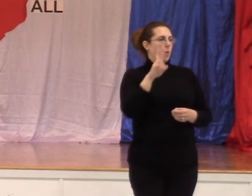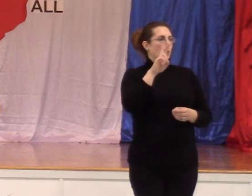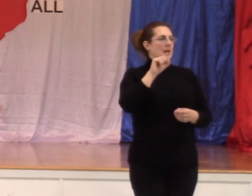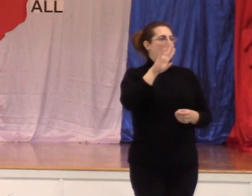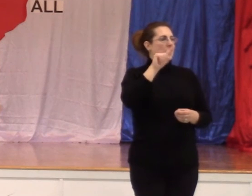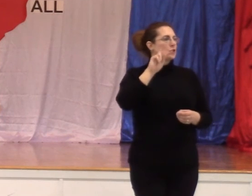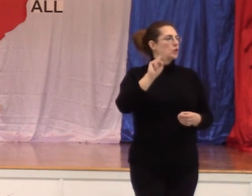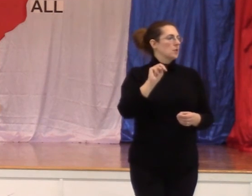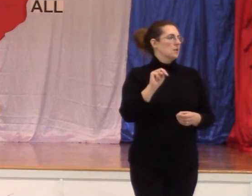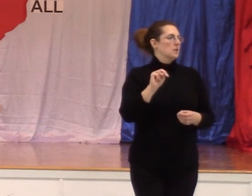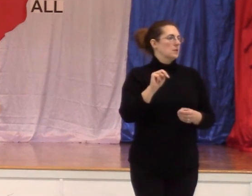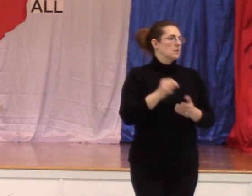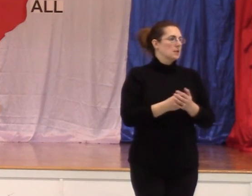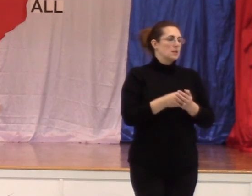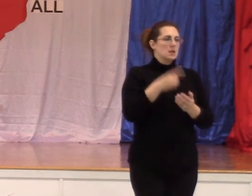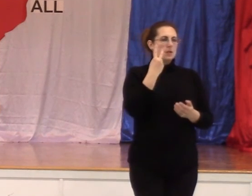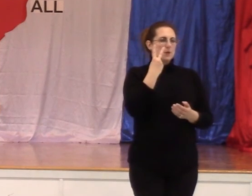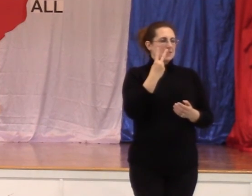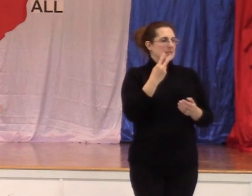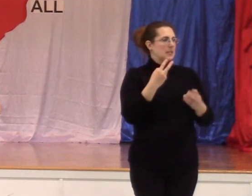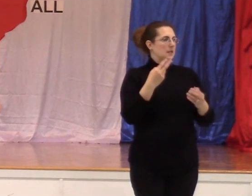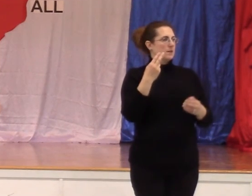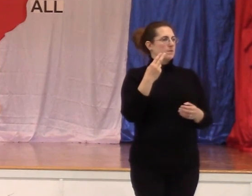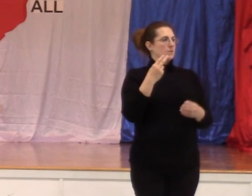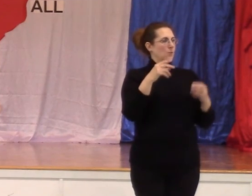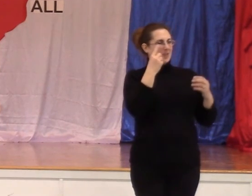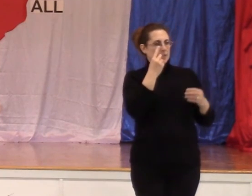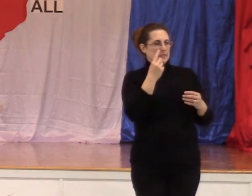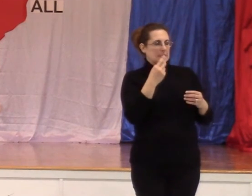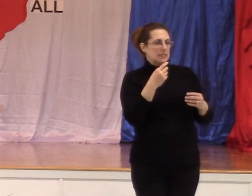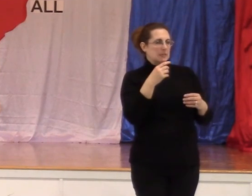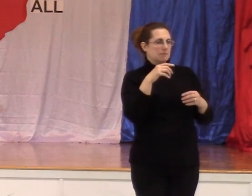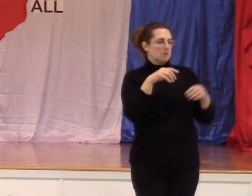And the Augsburg Confession, when it ran across these radicals, it condemned them.